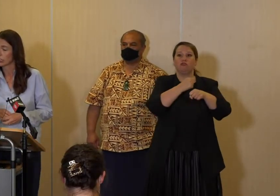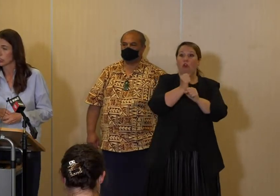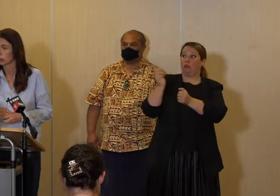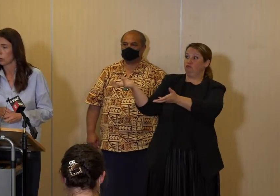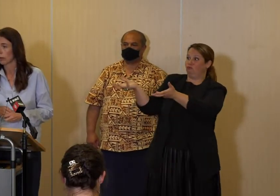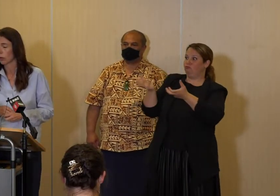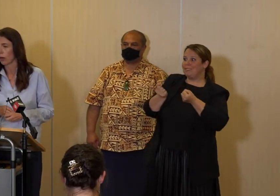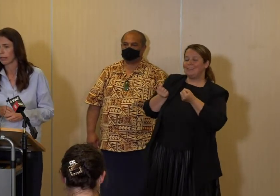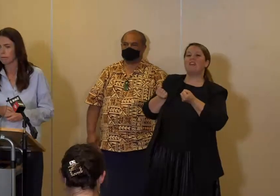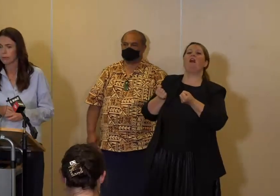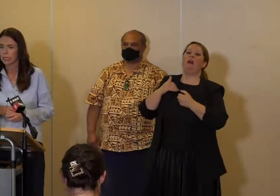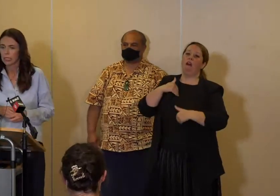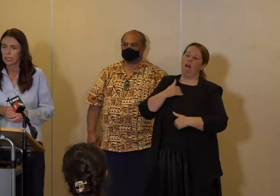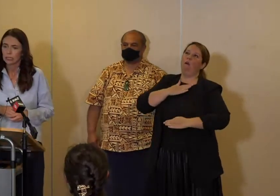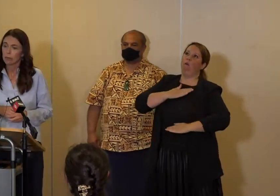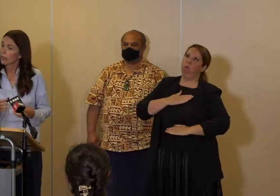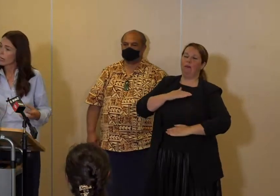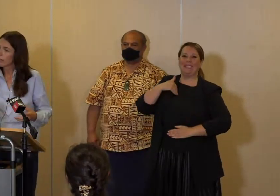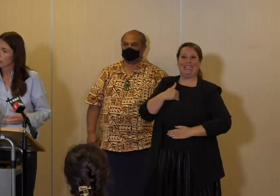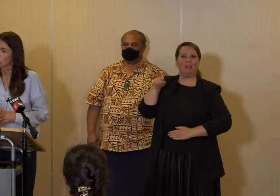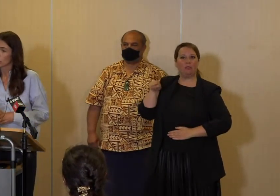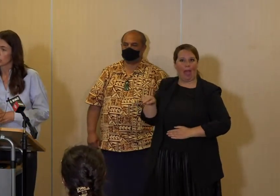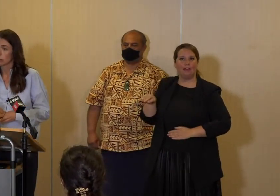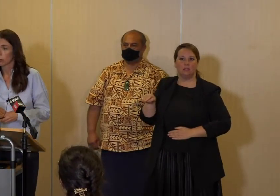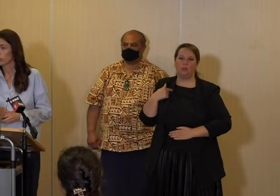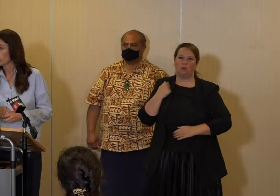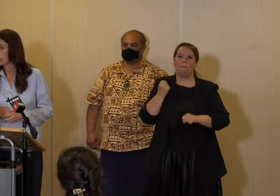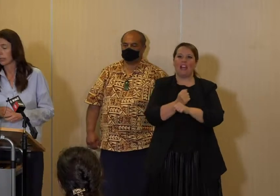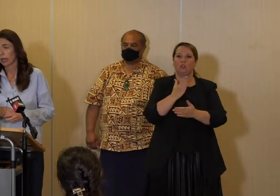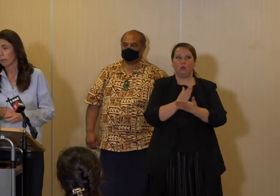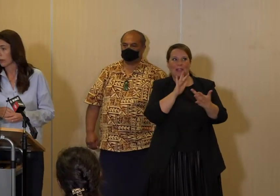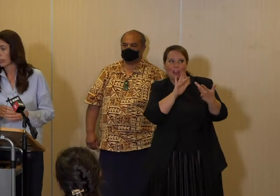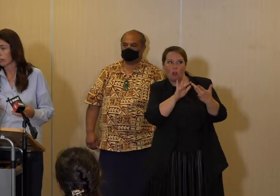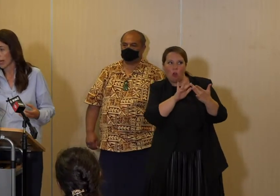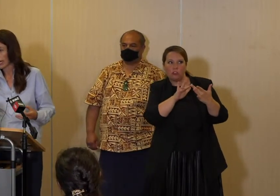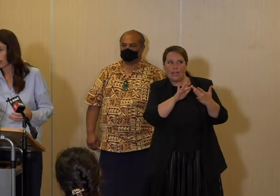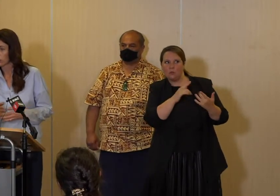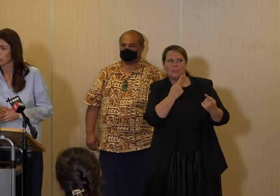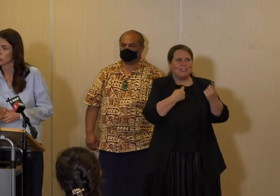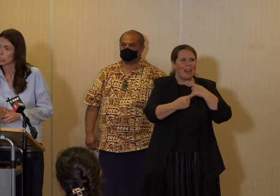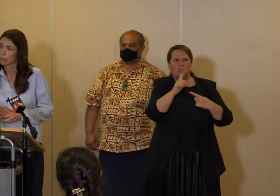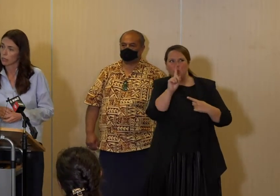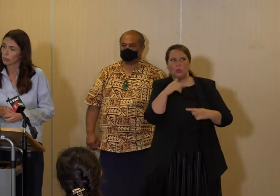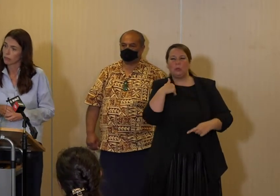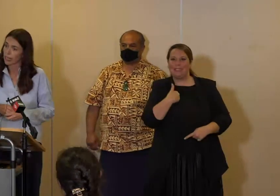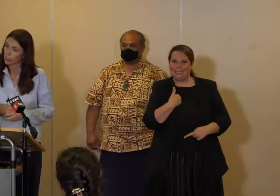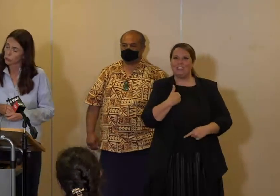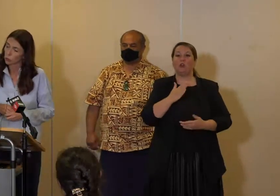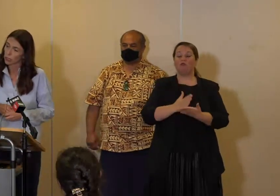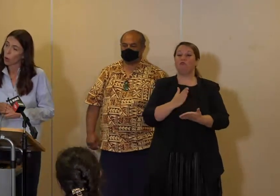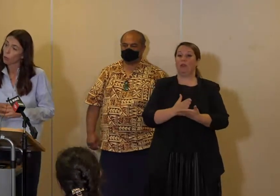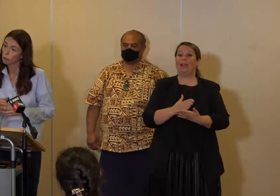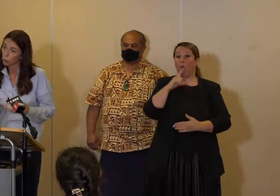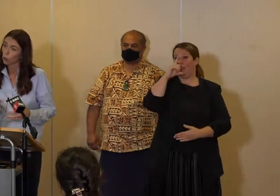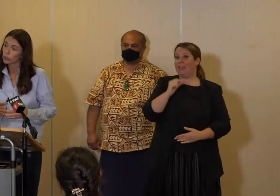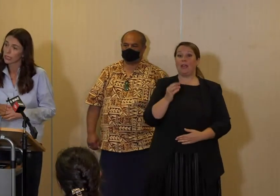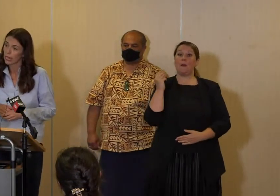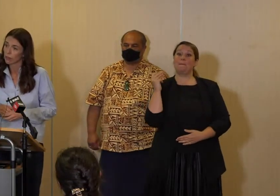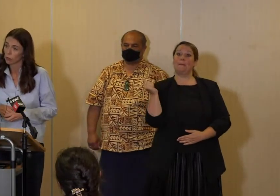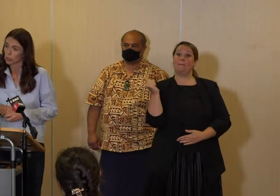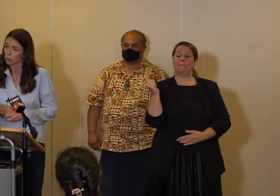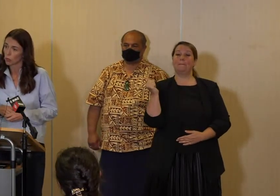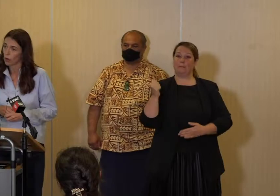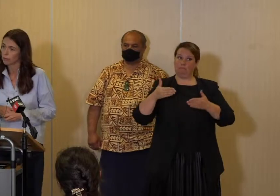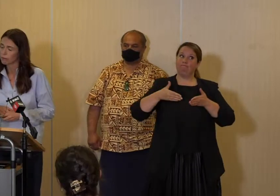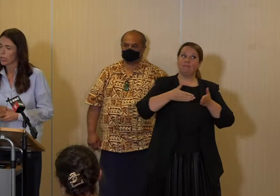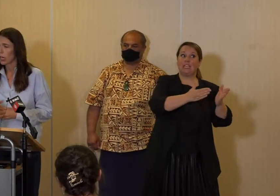what in addition will be required. Some of our Navy vessels can deploy within a period of 8 hours. It's just a matter of making sure that on board they